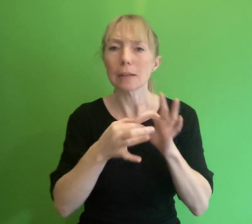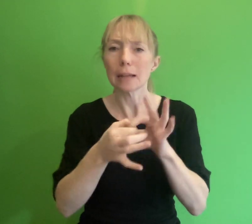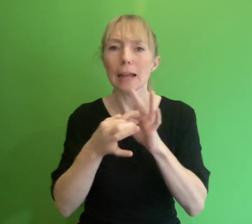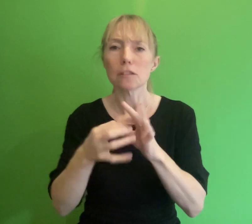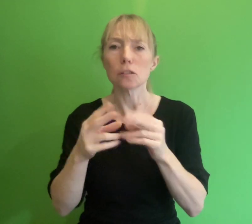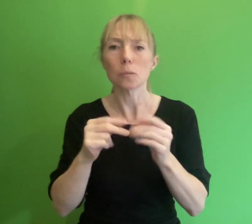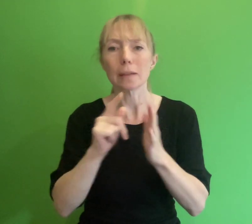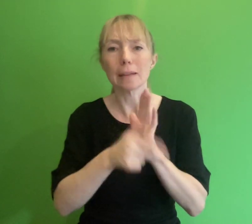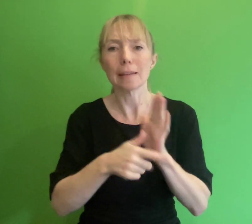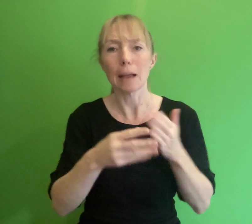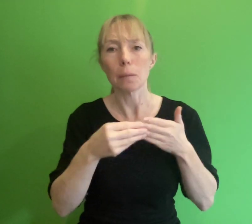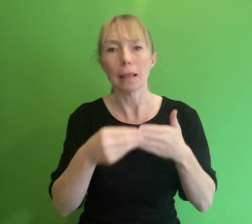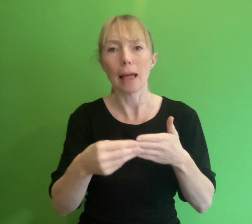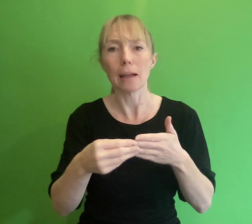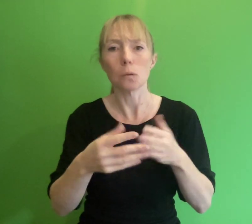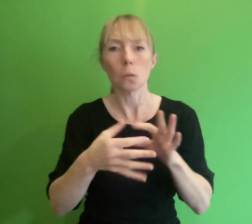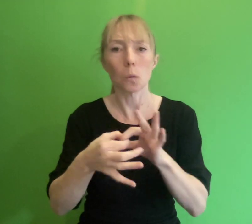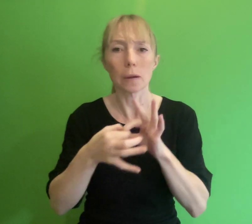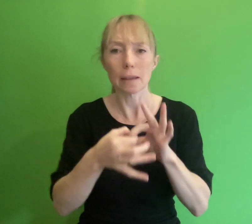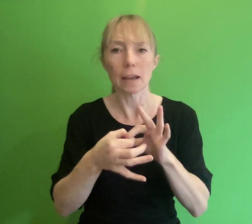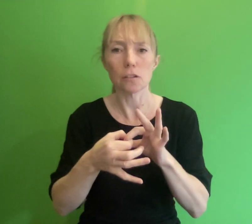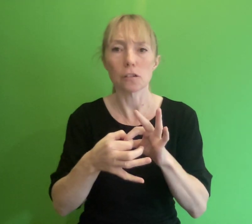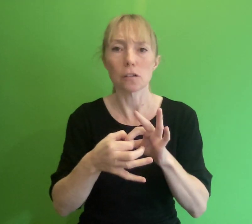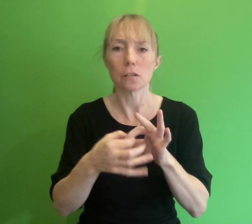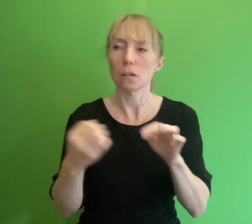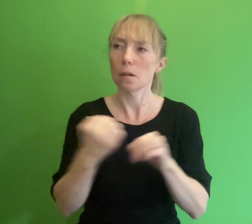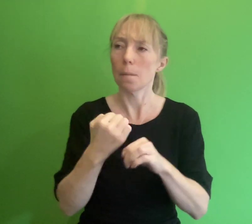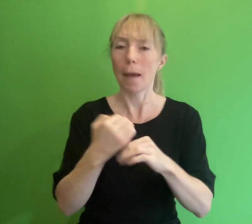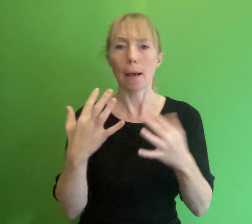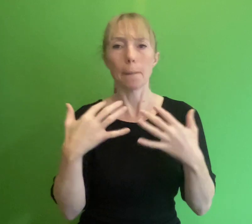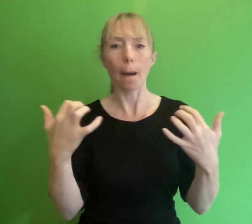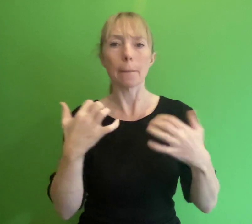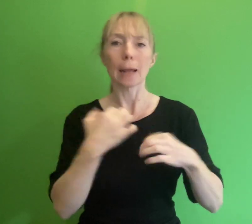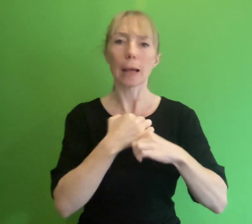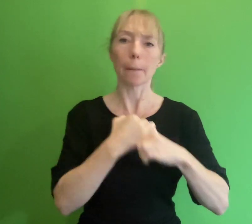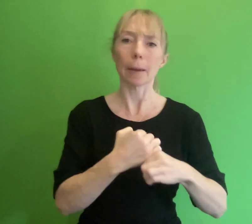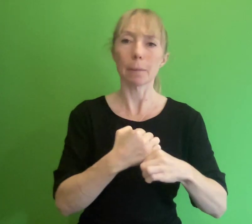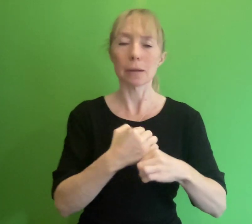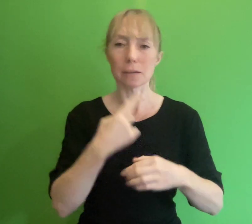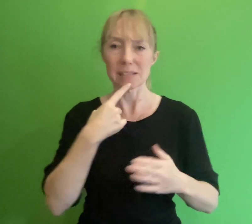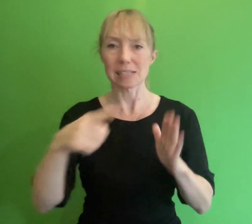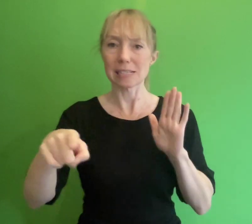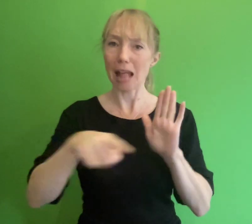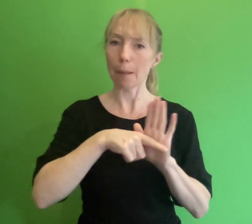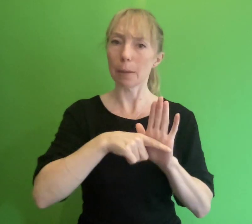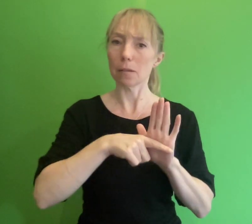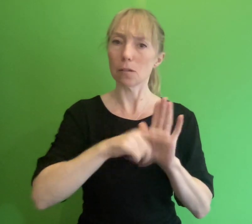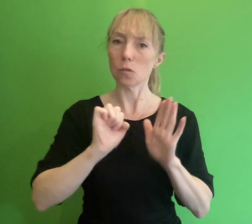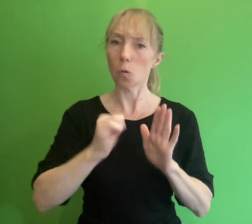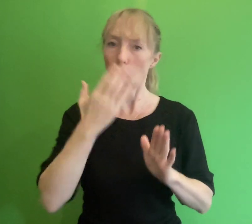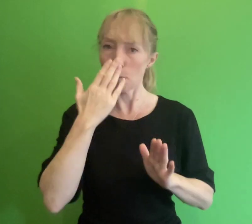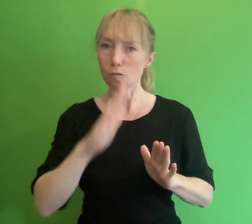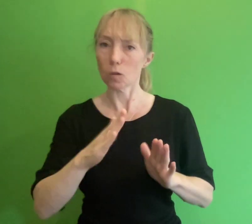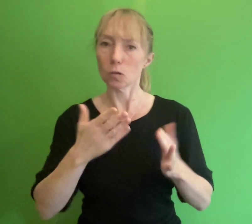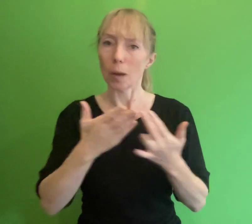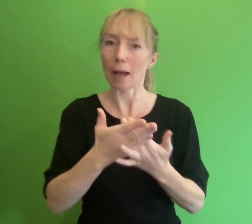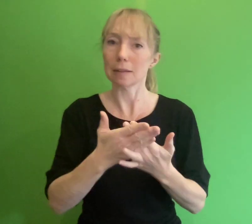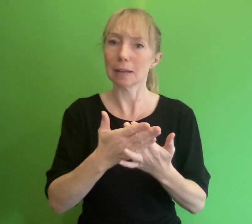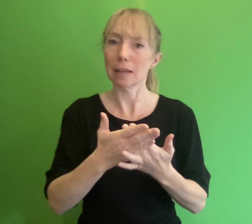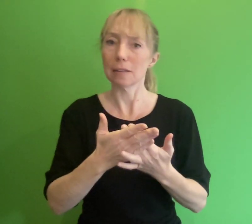organisations. Make a public commitment and statement on your approach to access and the provisions you can make, clearly